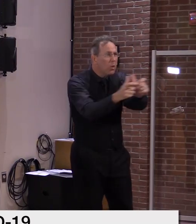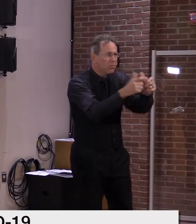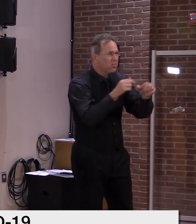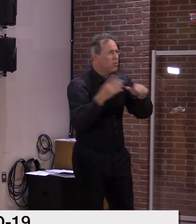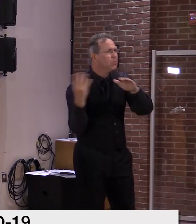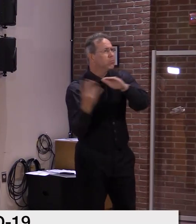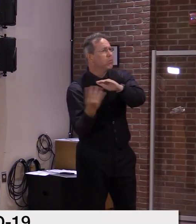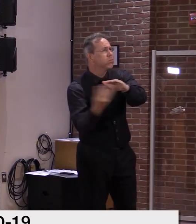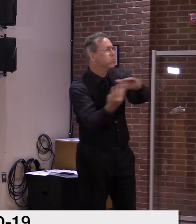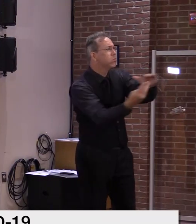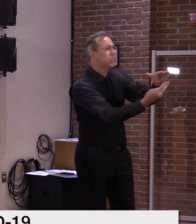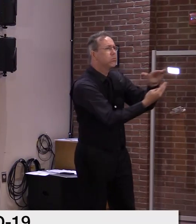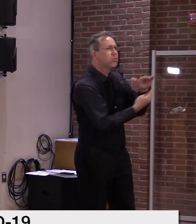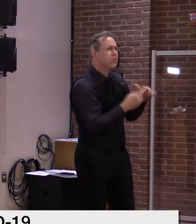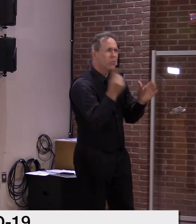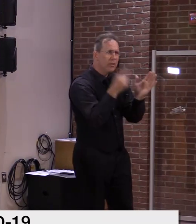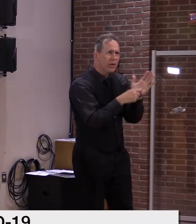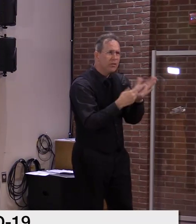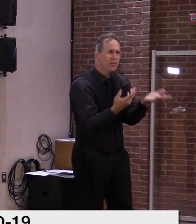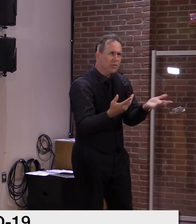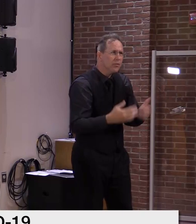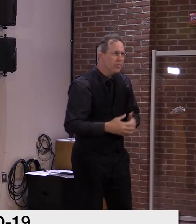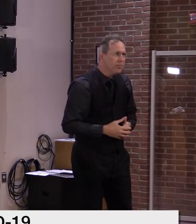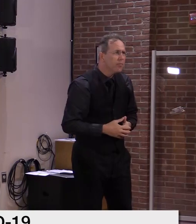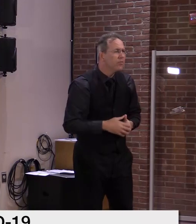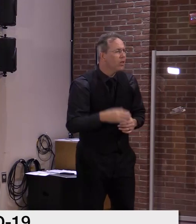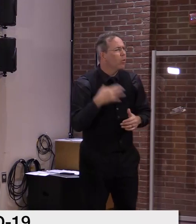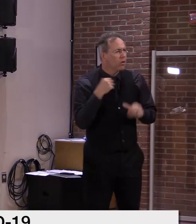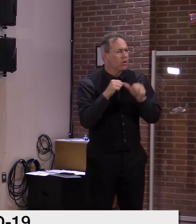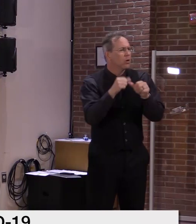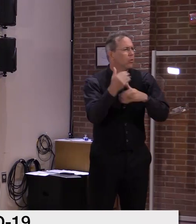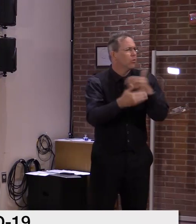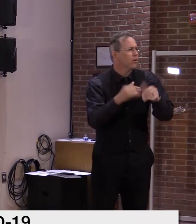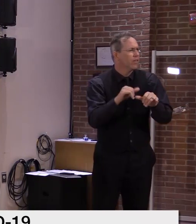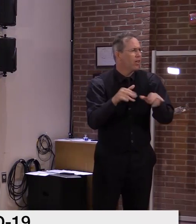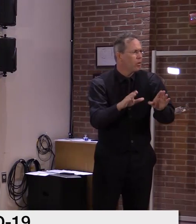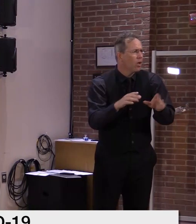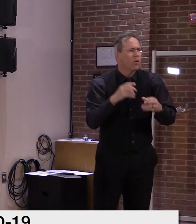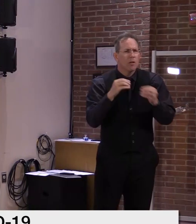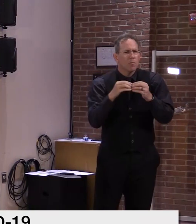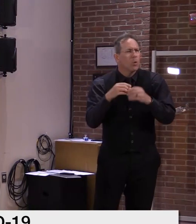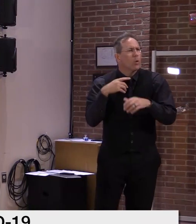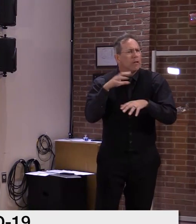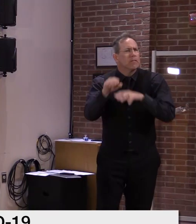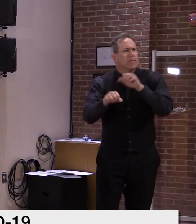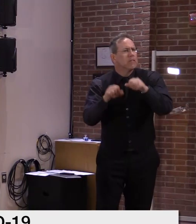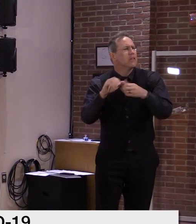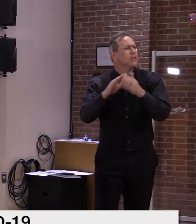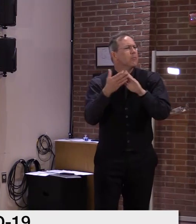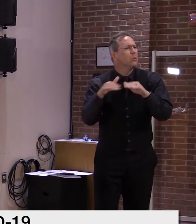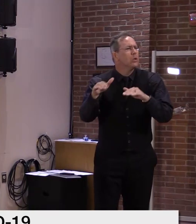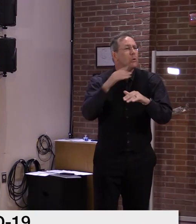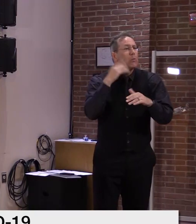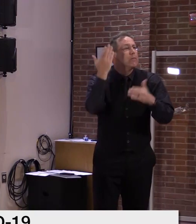and reaching out and going to the communities and to the people.